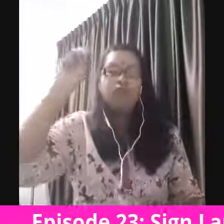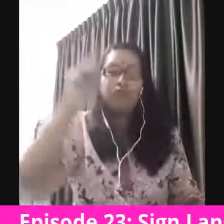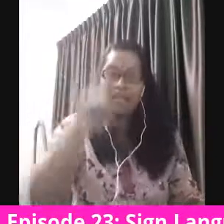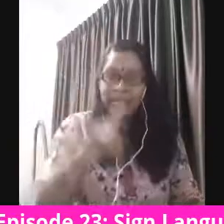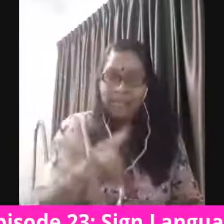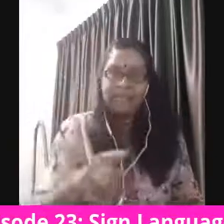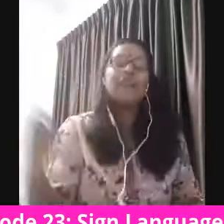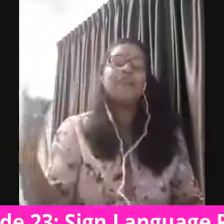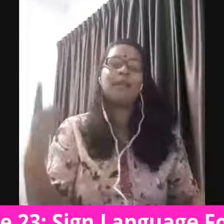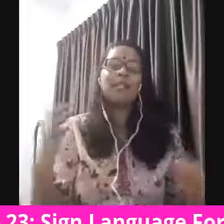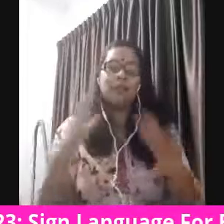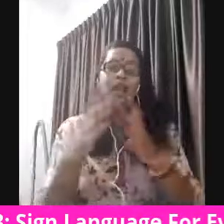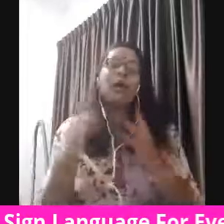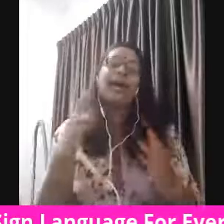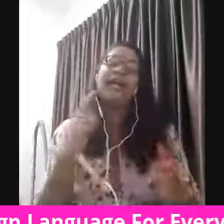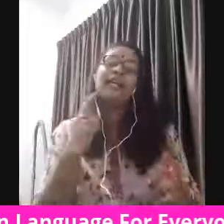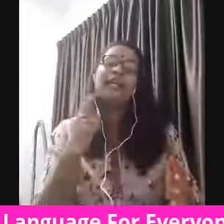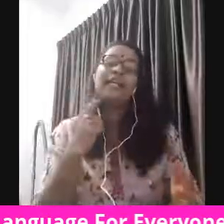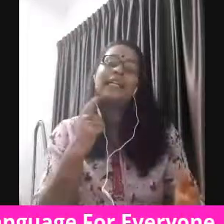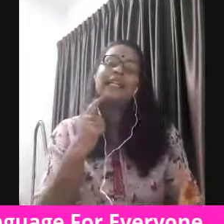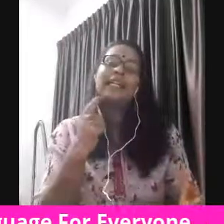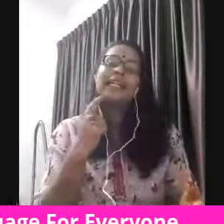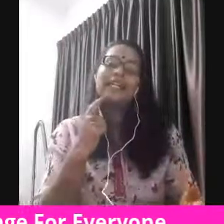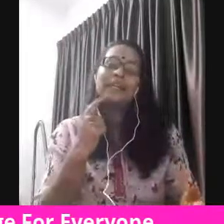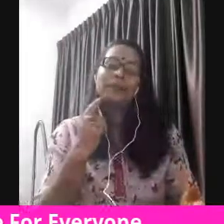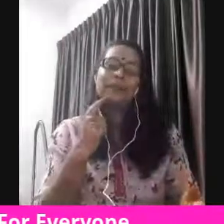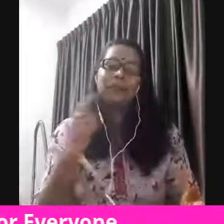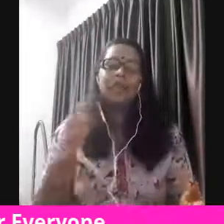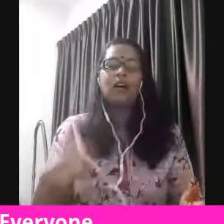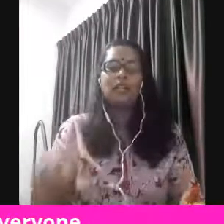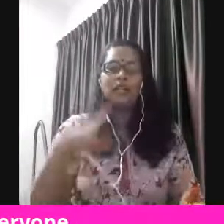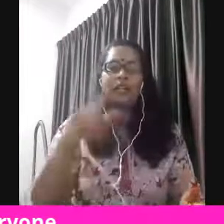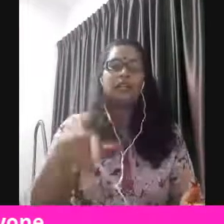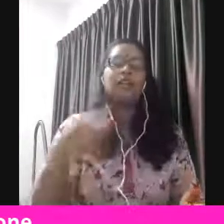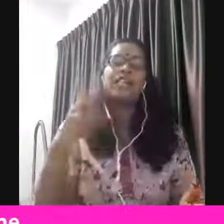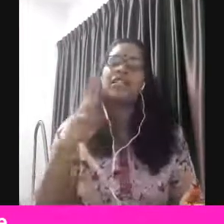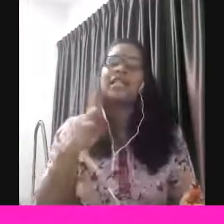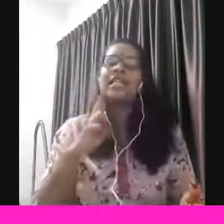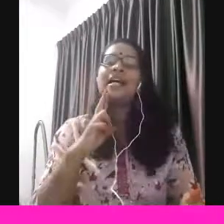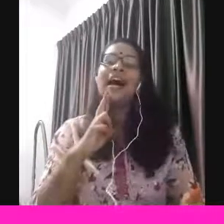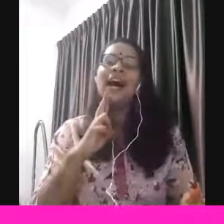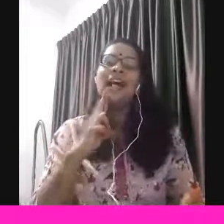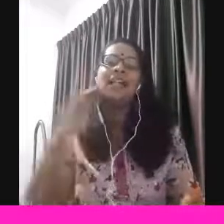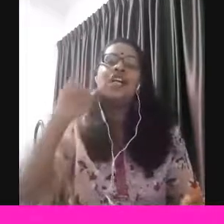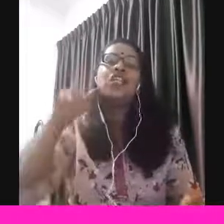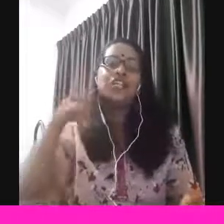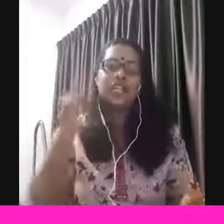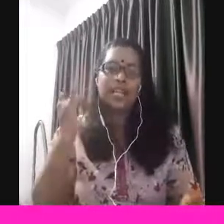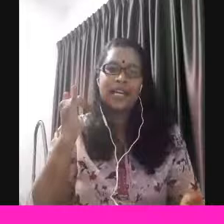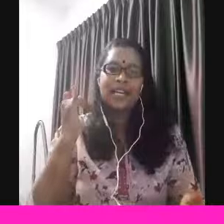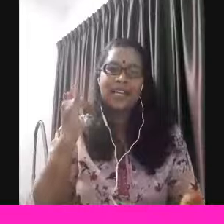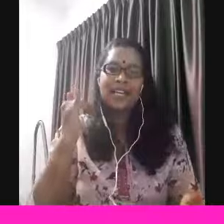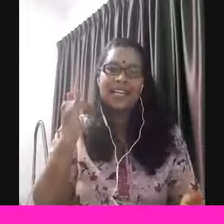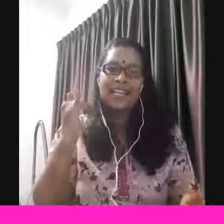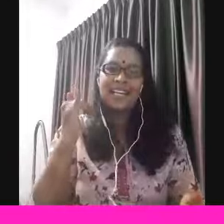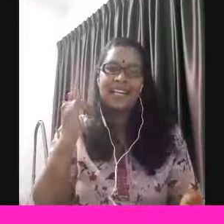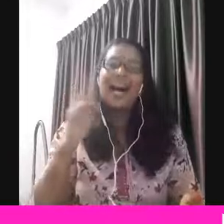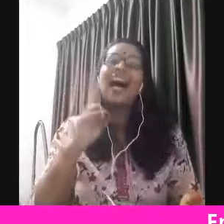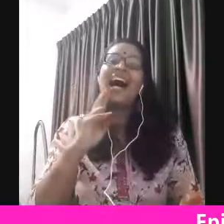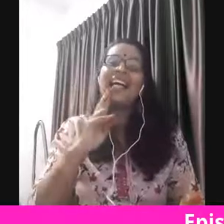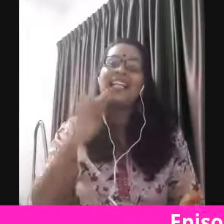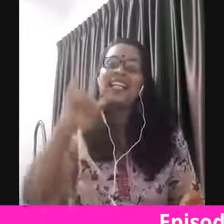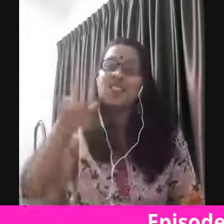A-M. For girls, we must put our hand M. here. Okay. For Ranjani, R-J.